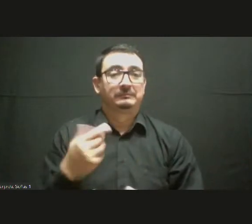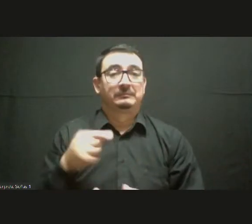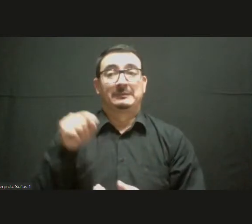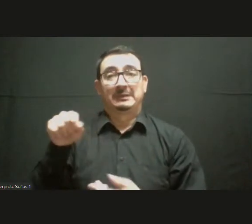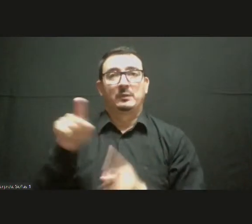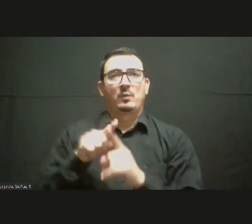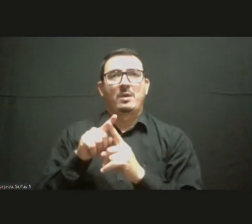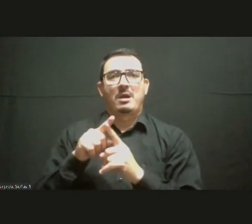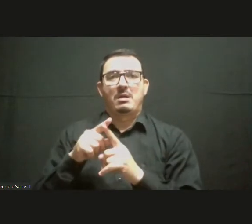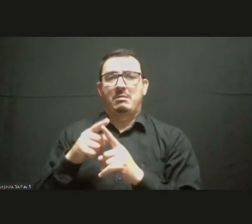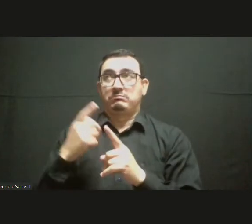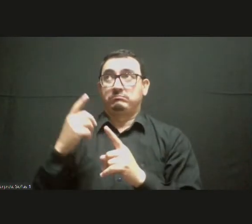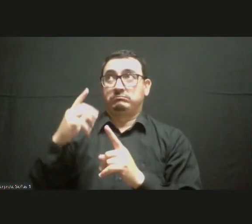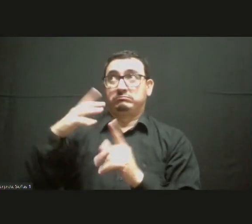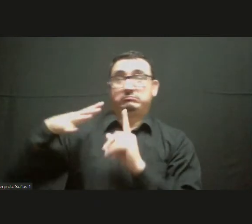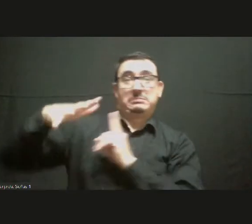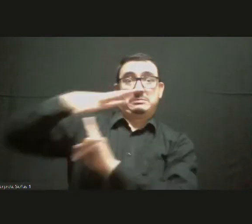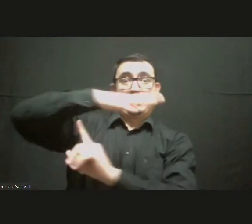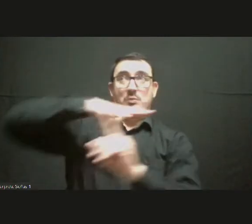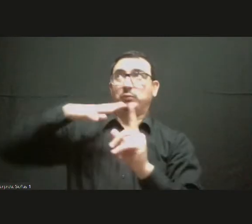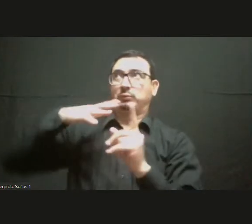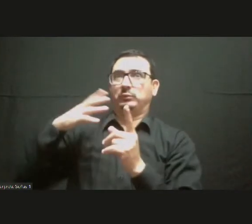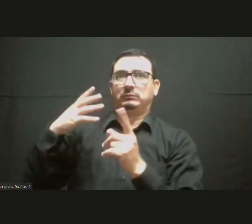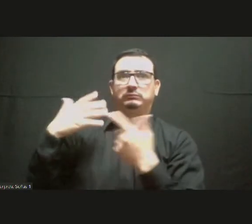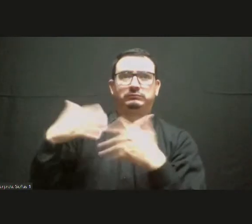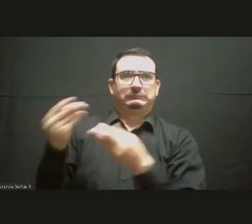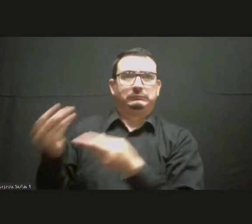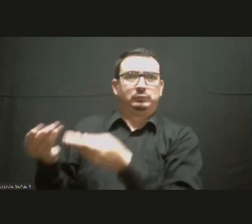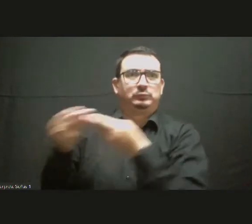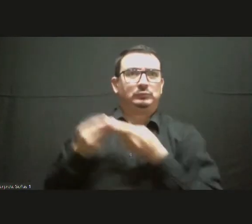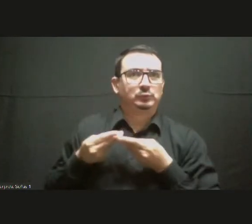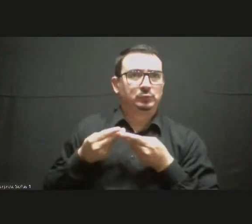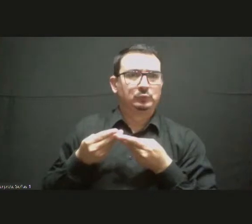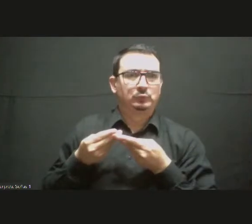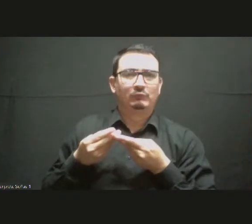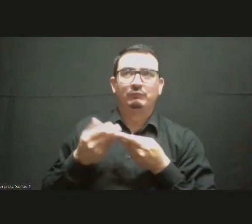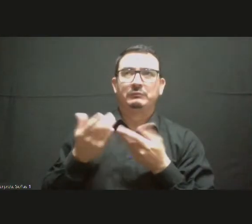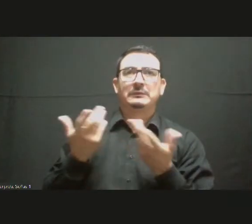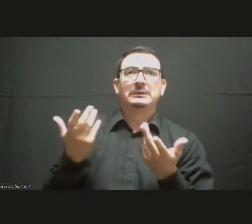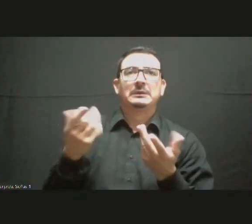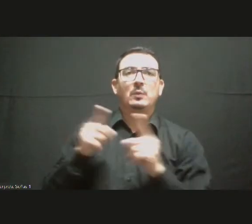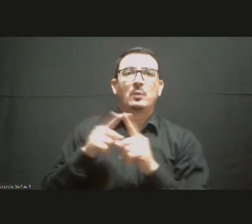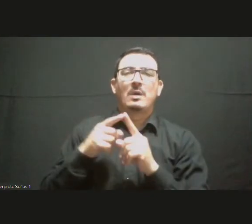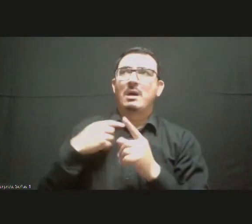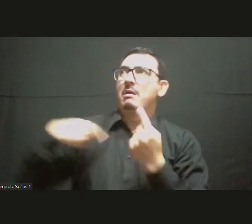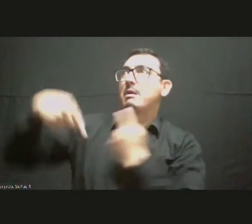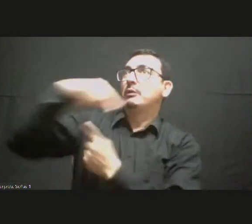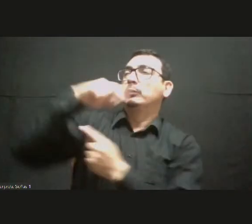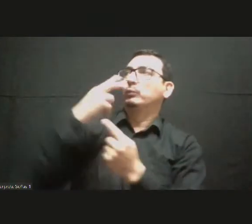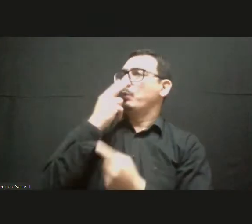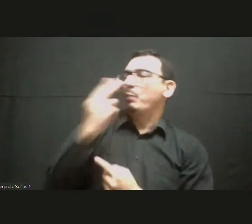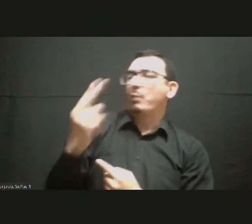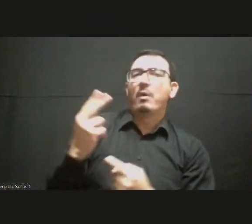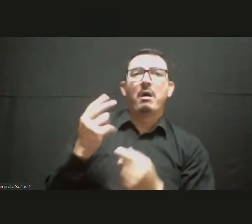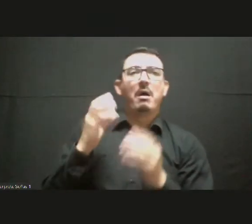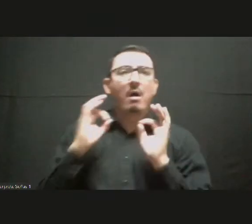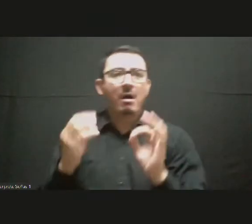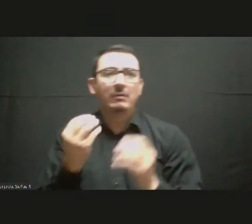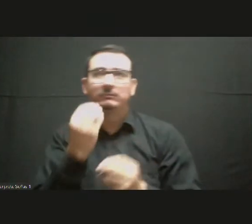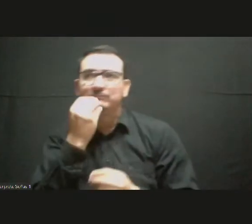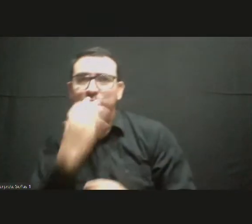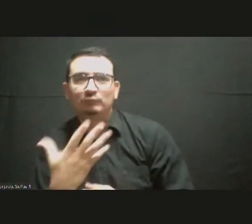So it is important for us to take action to protect and enhance the resilience of nature-based resources.